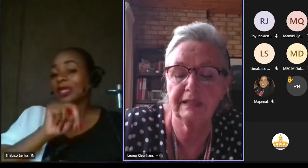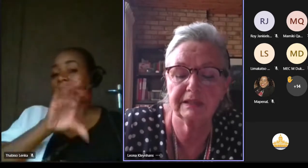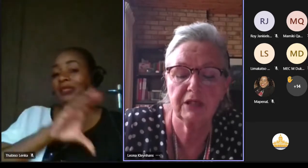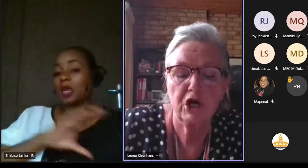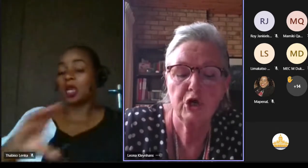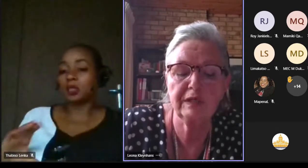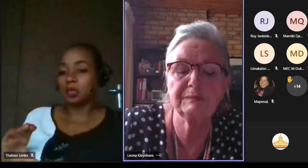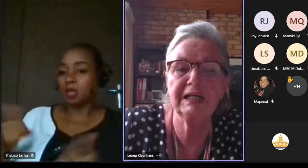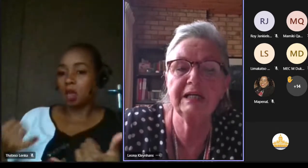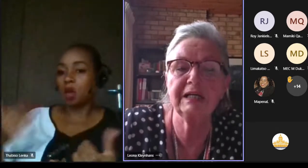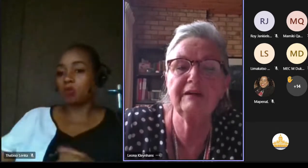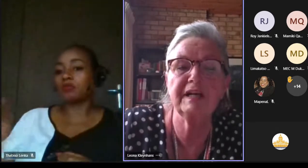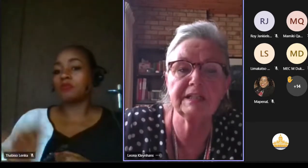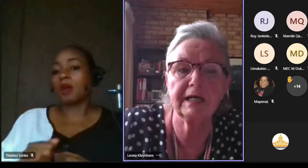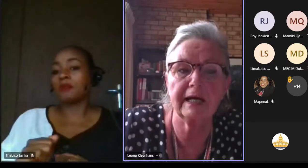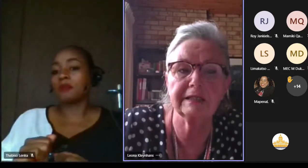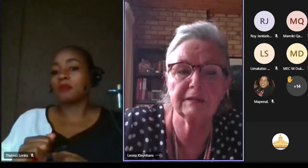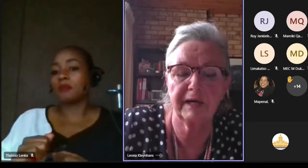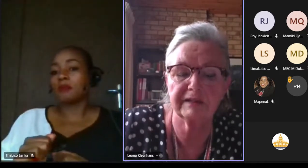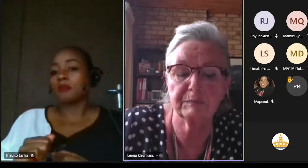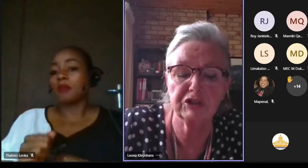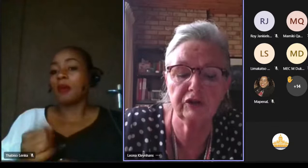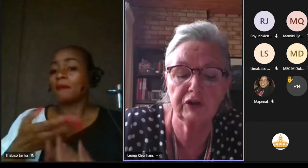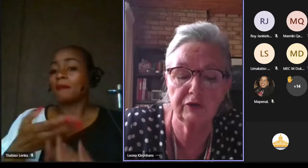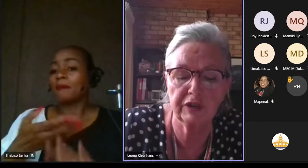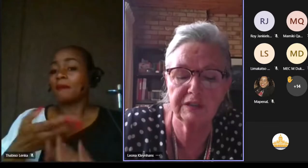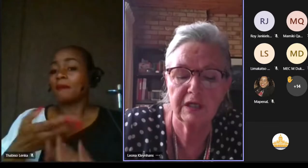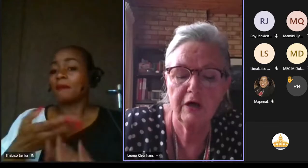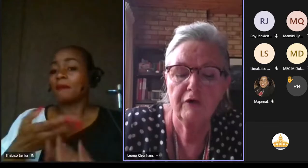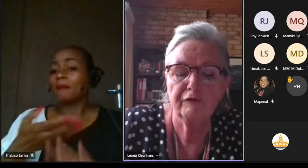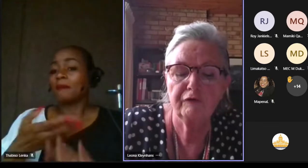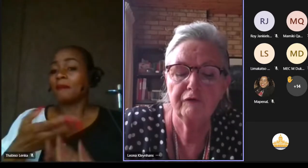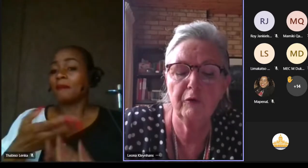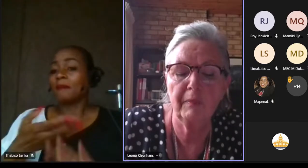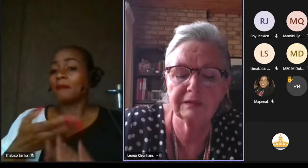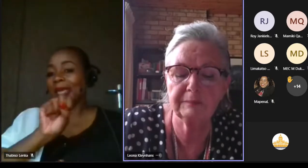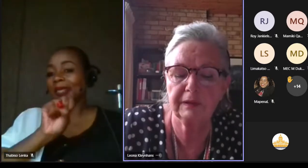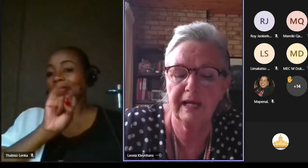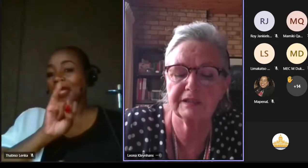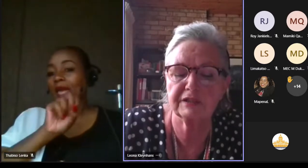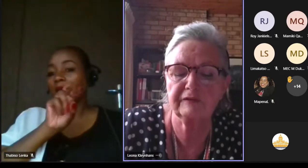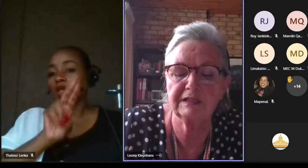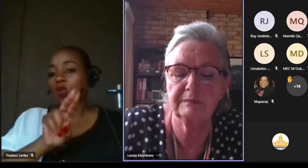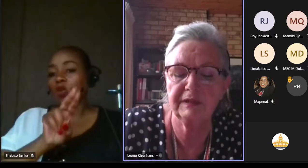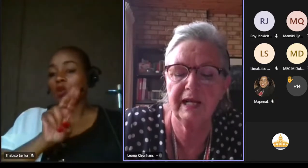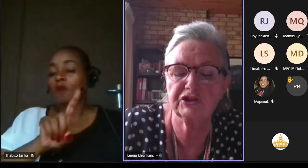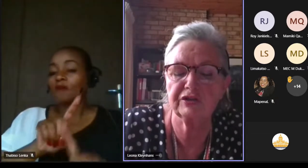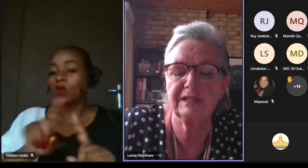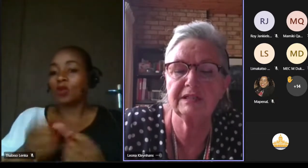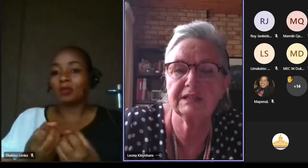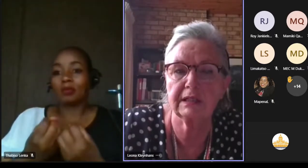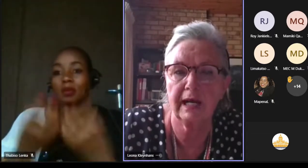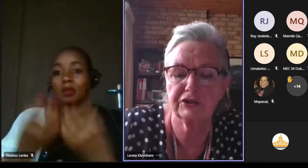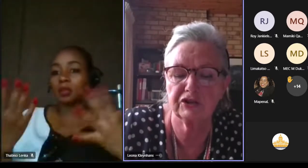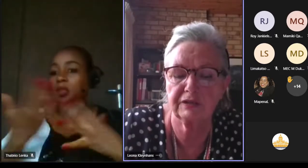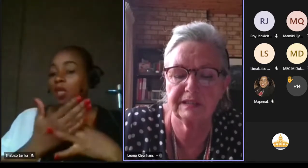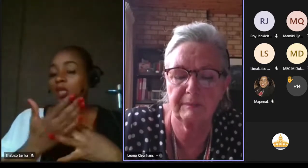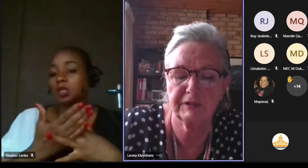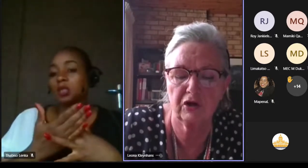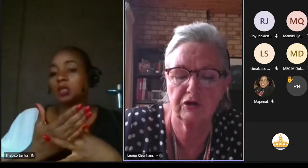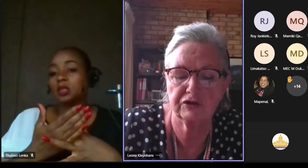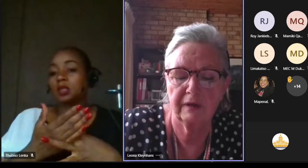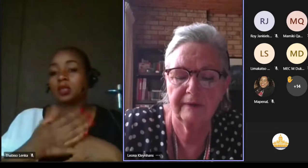has just been elected who is being investigated by the special unit for multiple cases of intimidation, instigation,